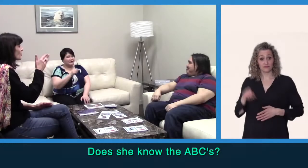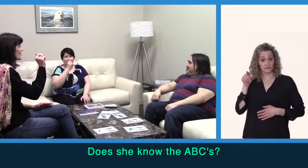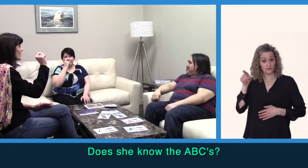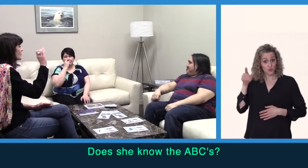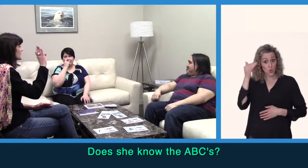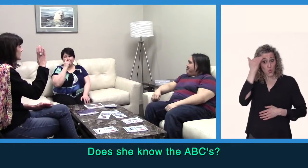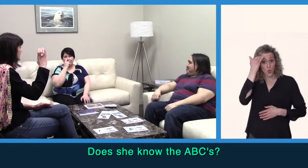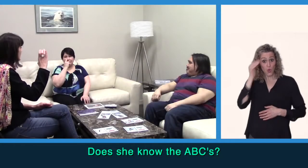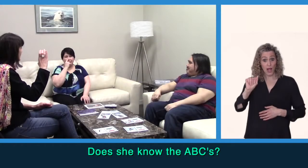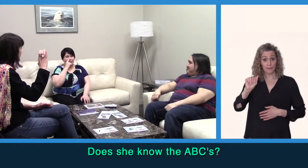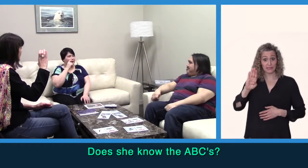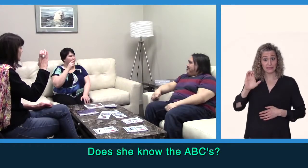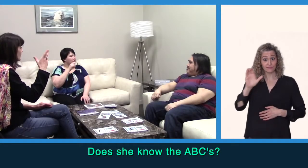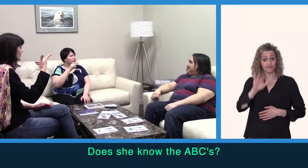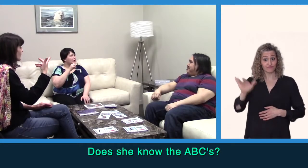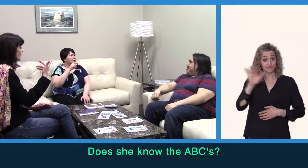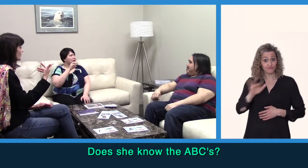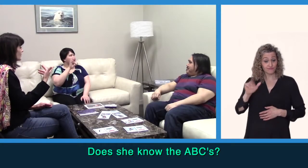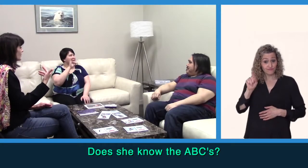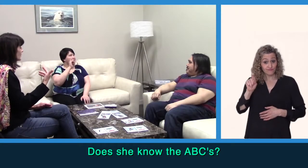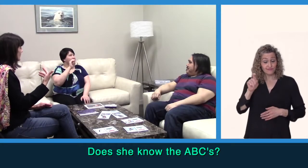Does she know the ABCs?